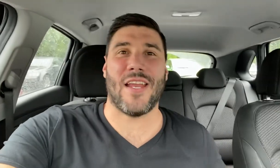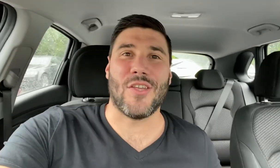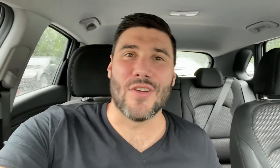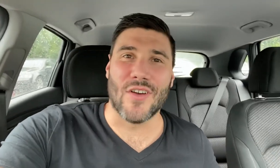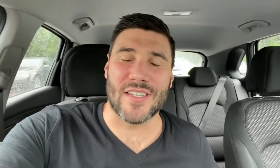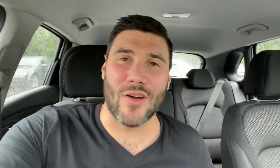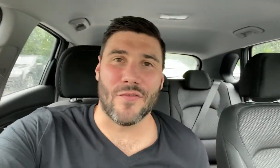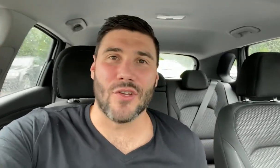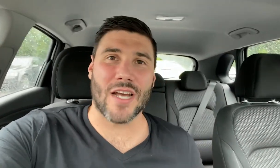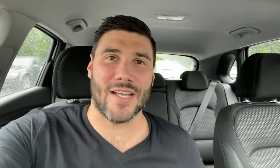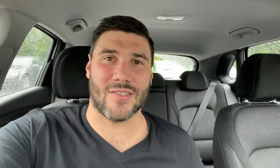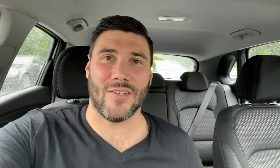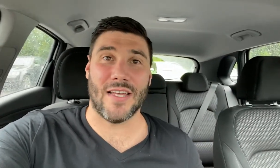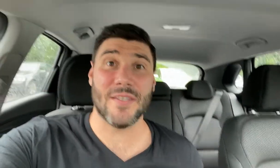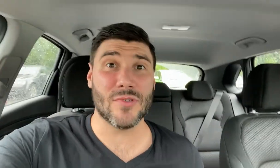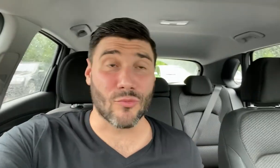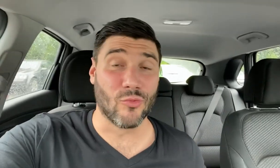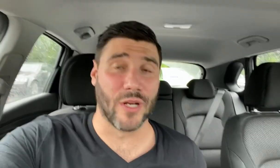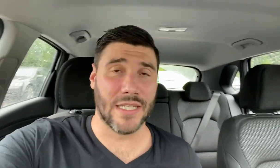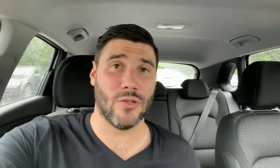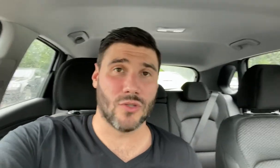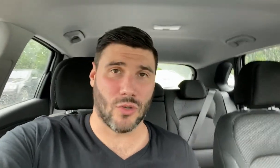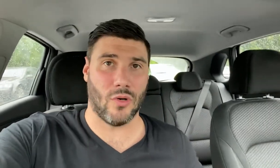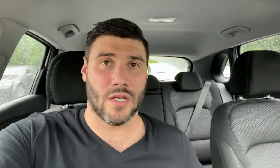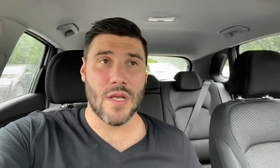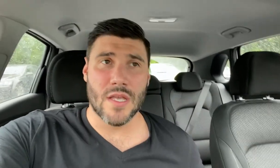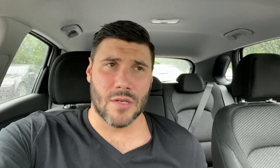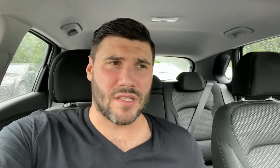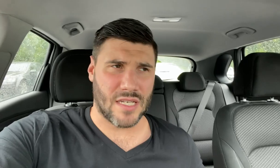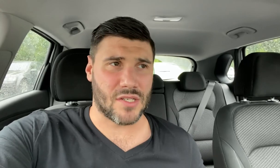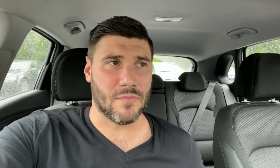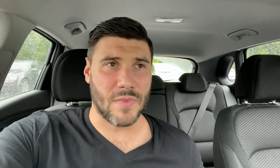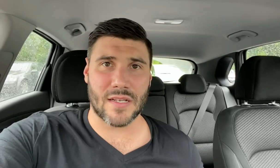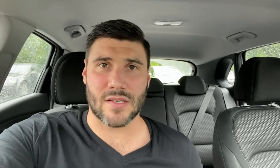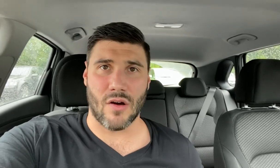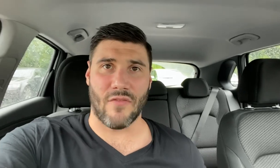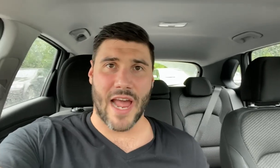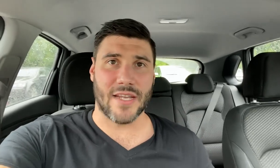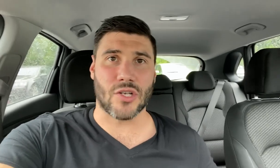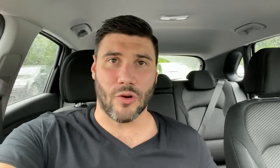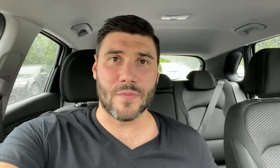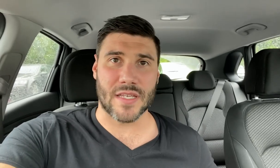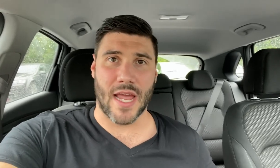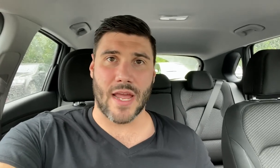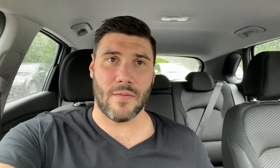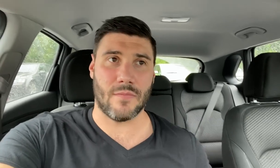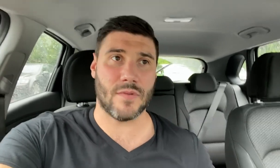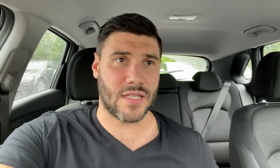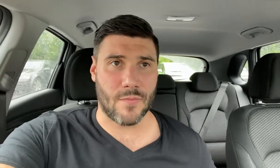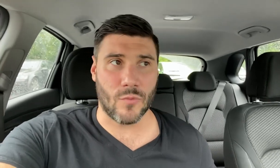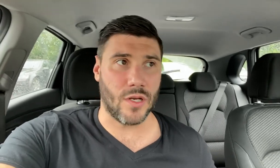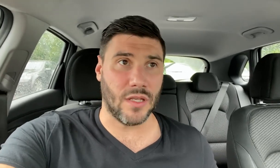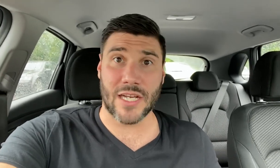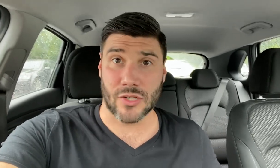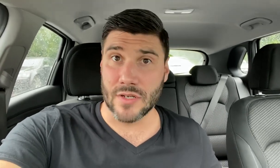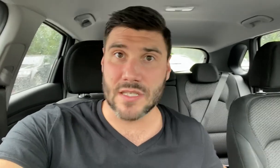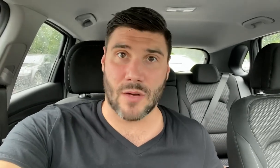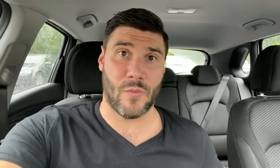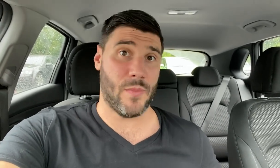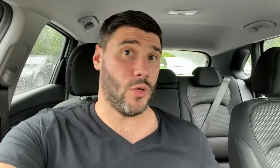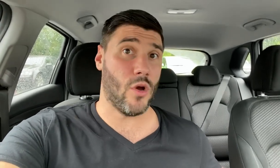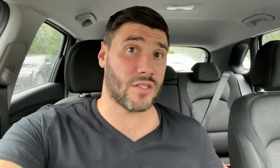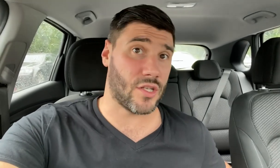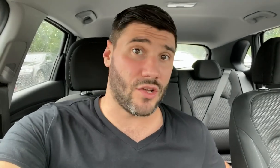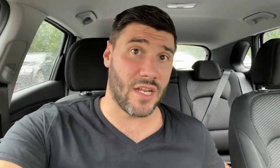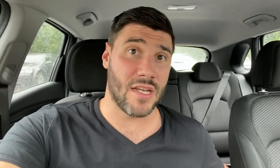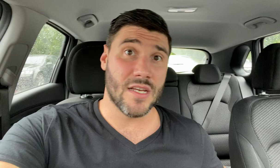Just finished up at University of Newcastle. This was a really good talk. It was such a mix of age groups, and some were lecturers, some